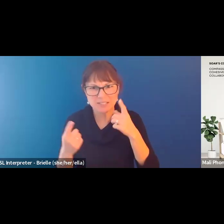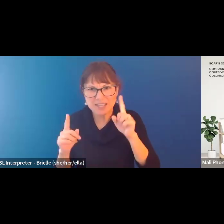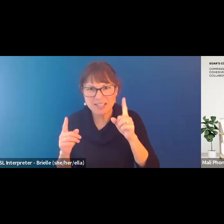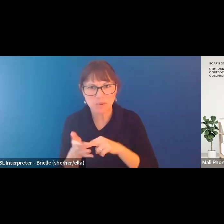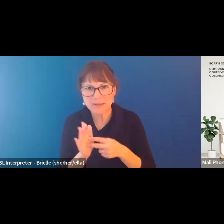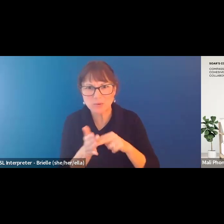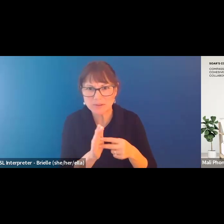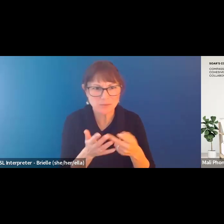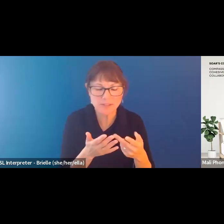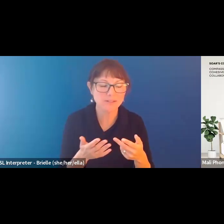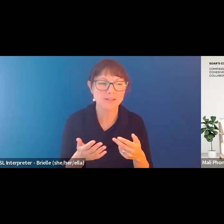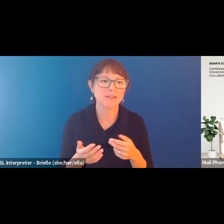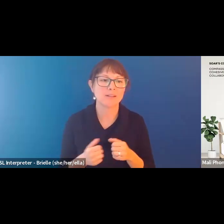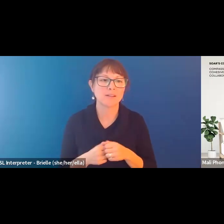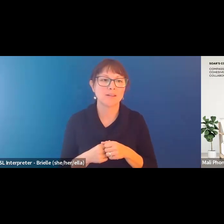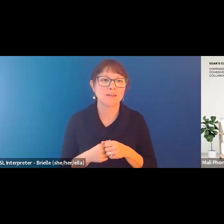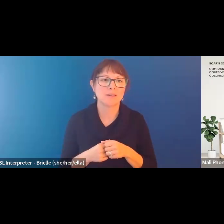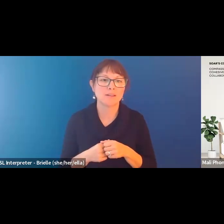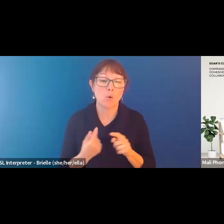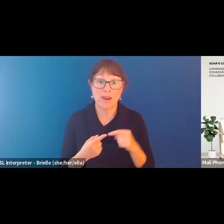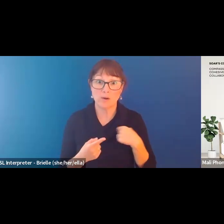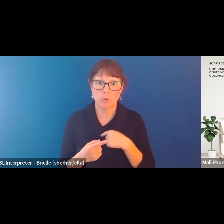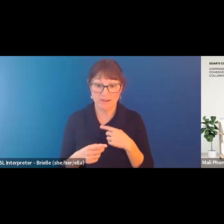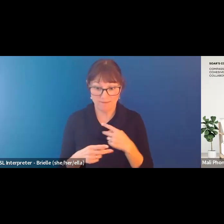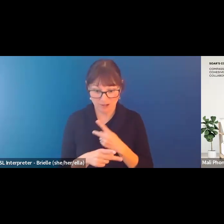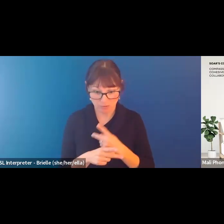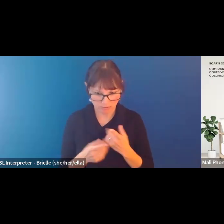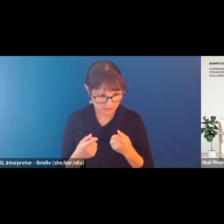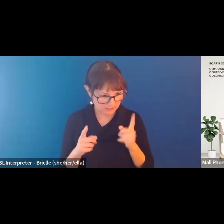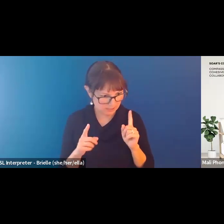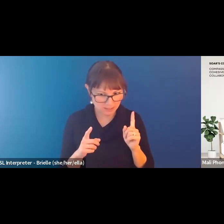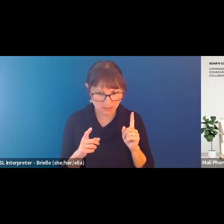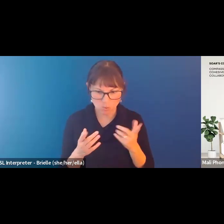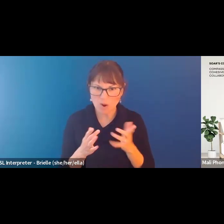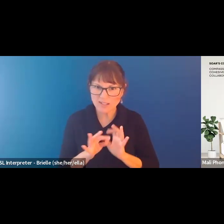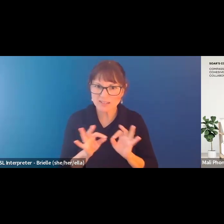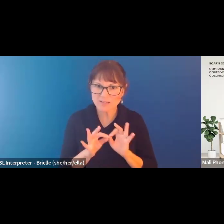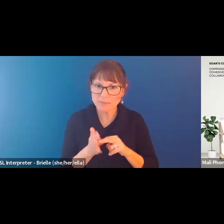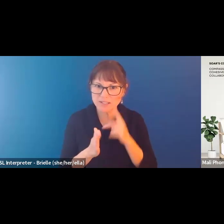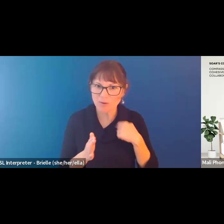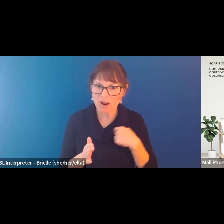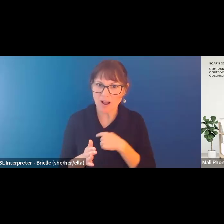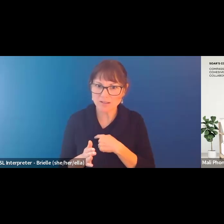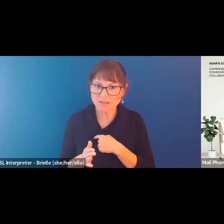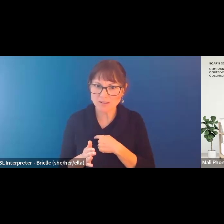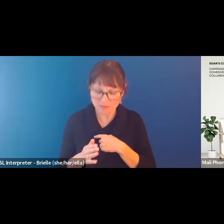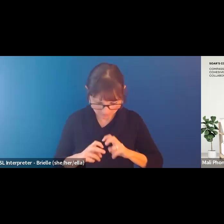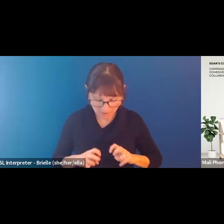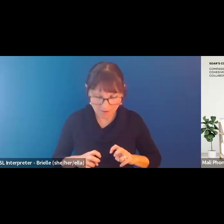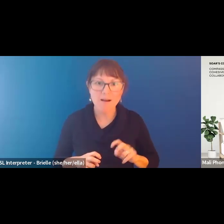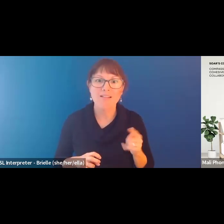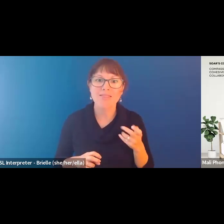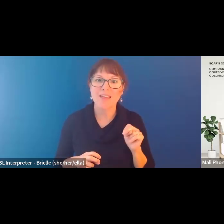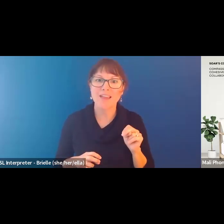when we define what success and significance would mean for us um, can we experience